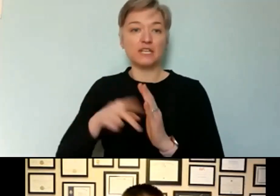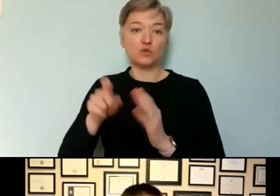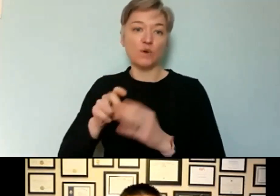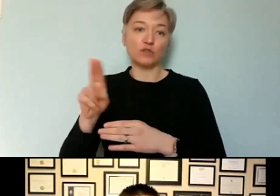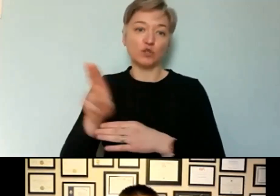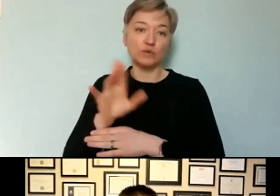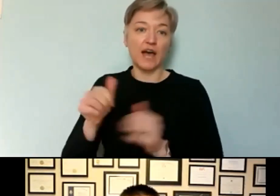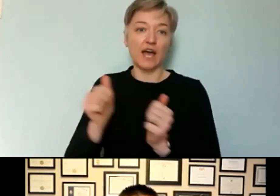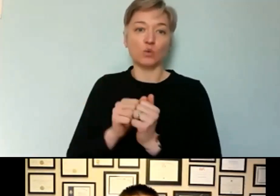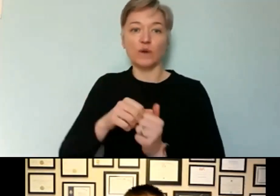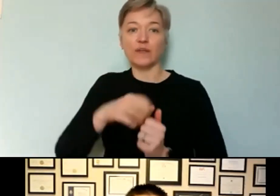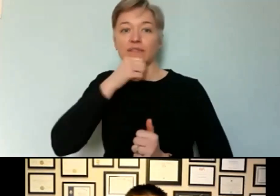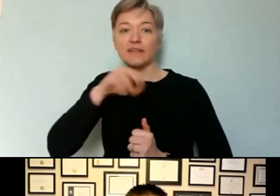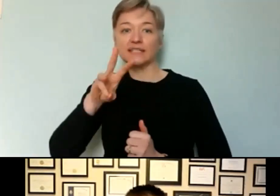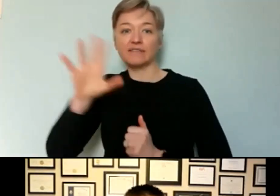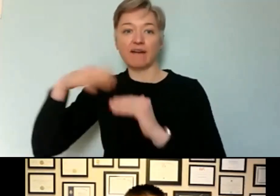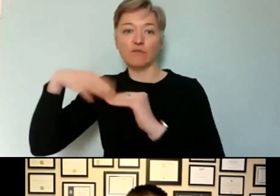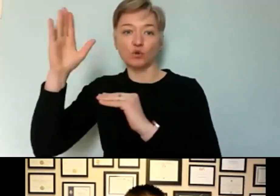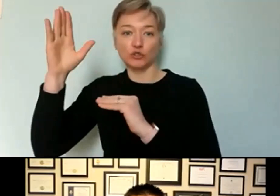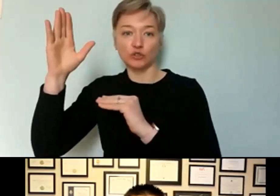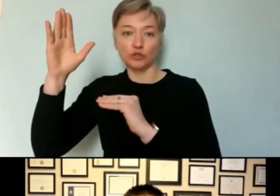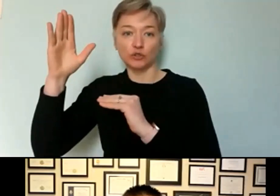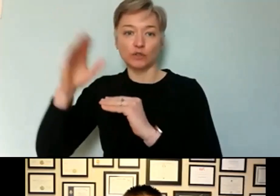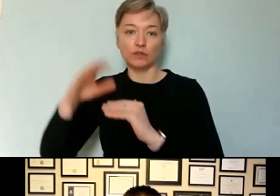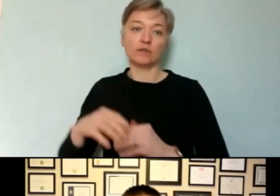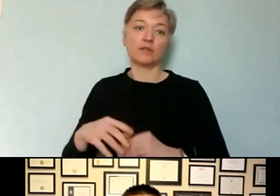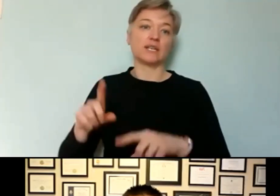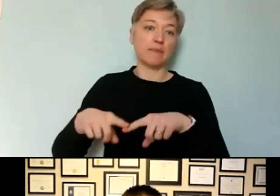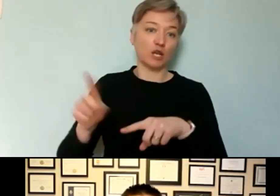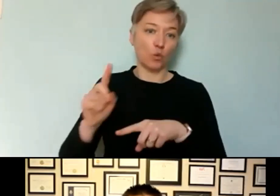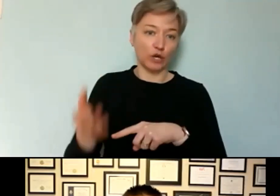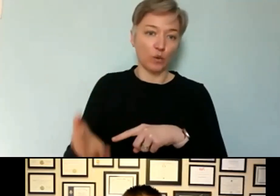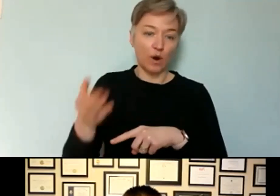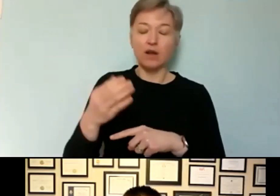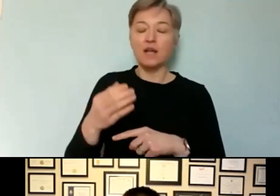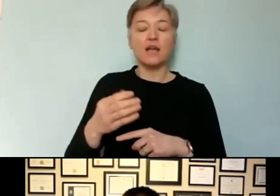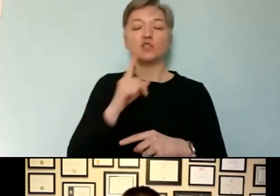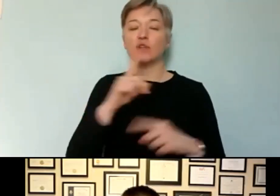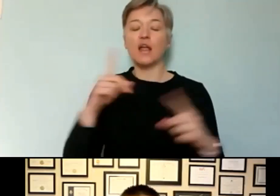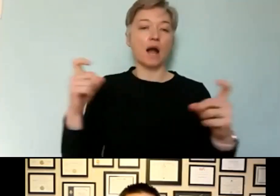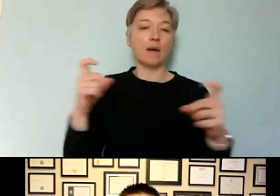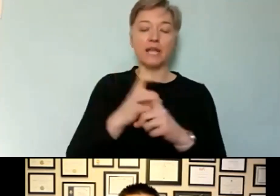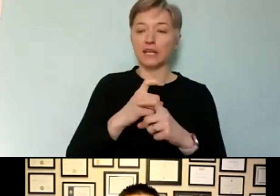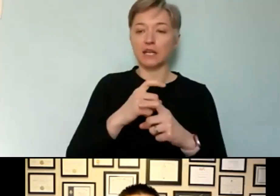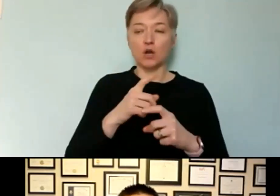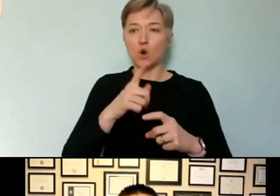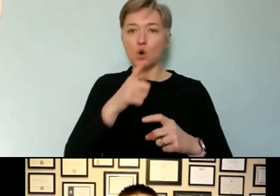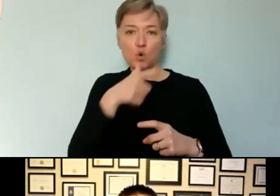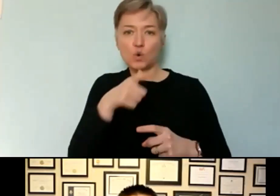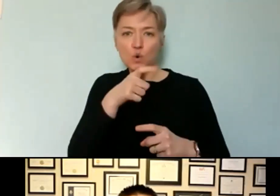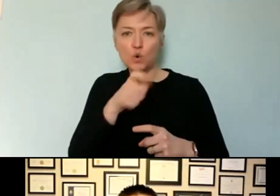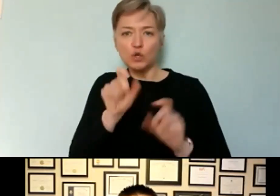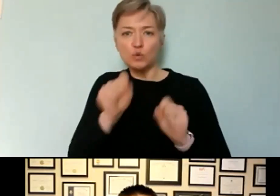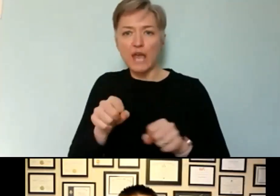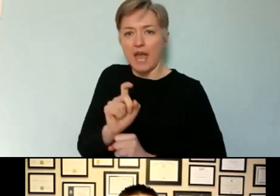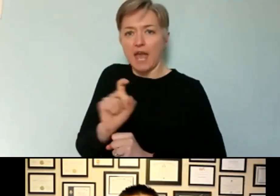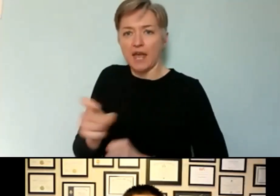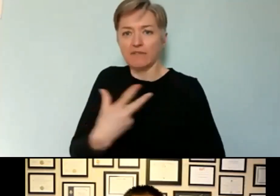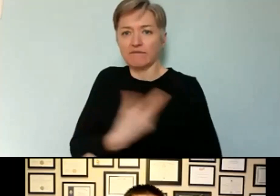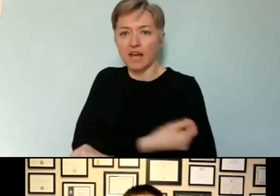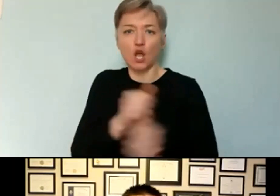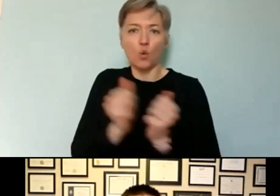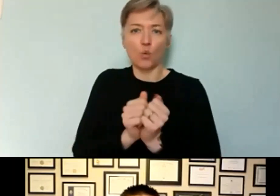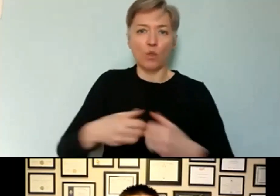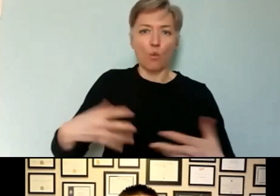older populations, for example, depending on where you are, and there's this complicated web of who you can vaccinate with what. And the rural poor and the